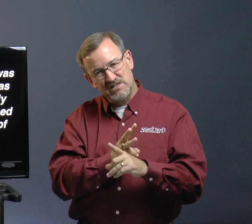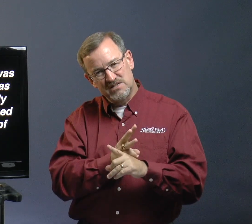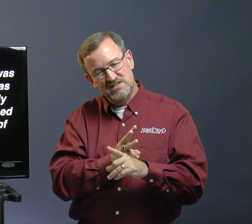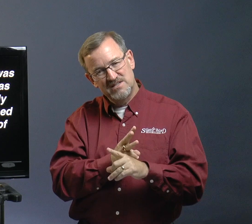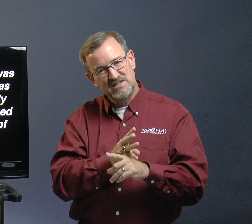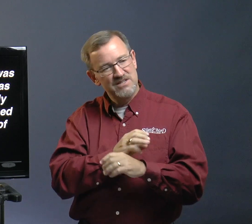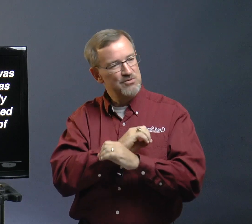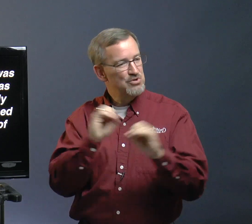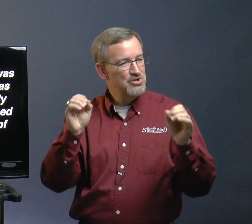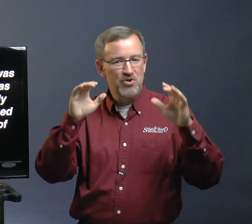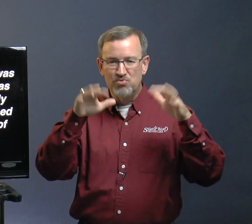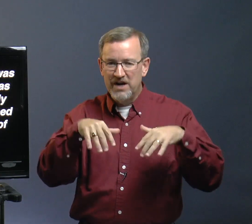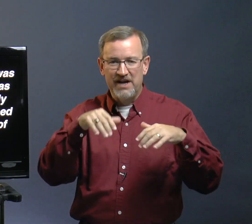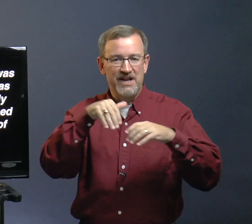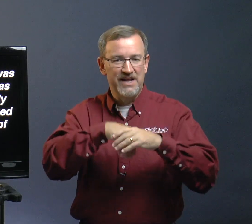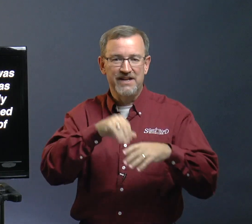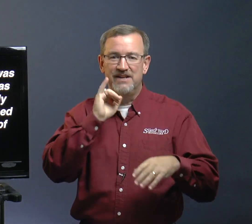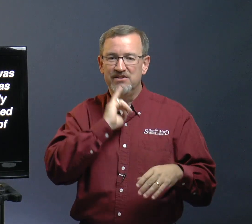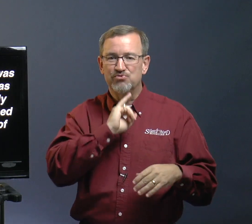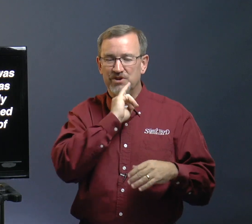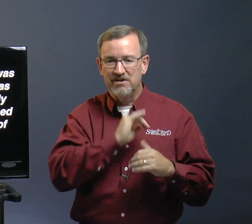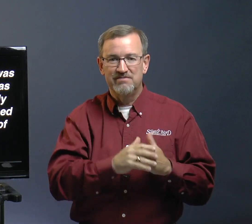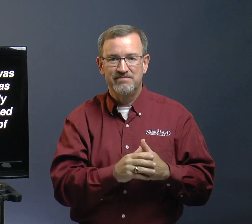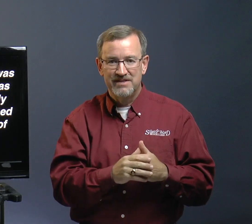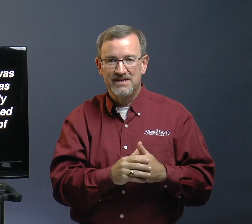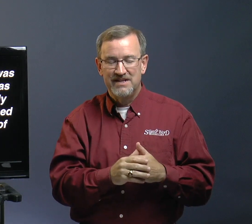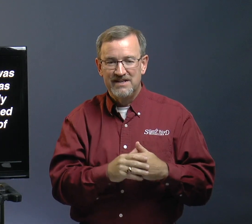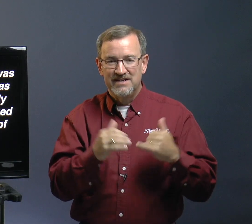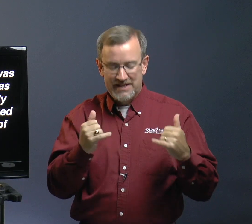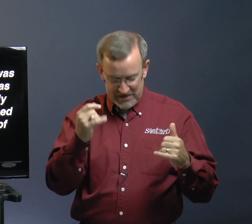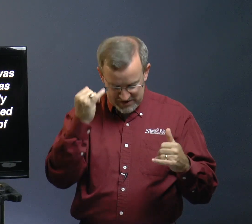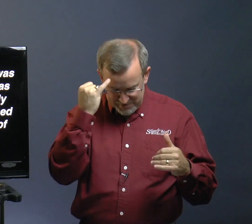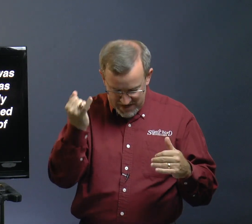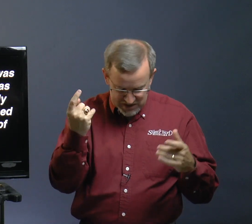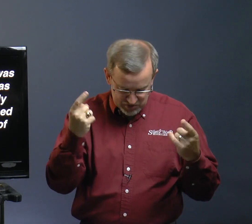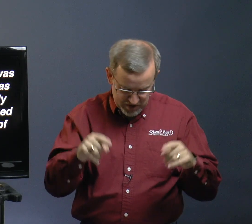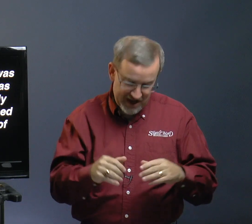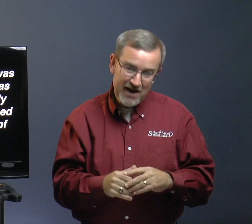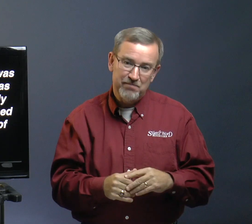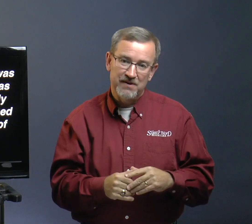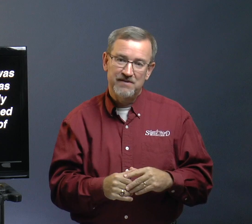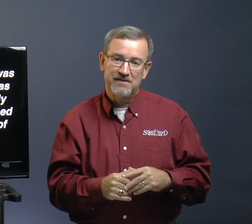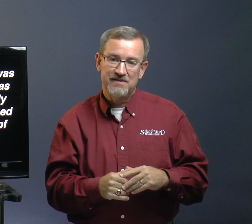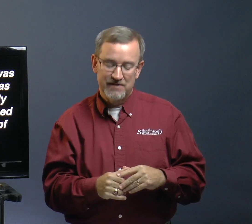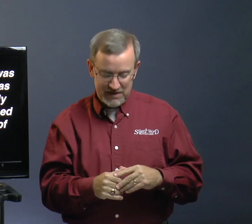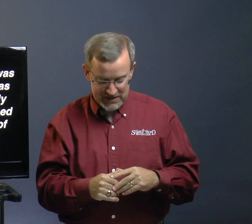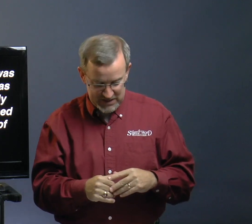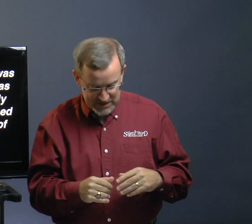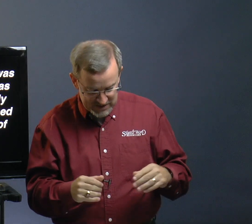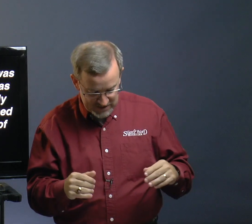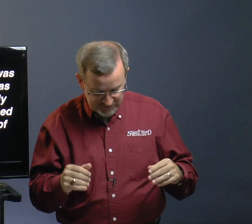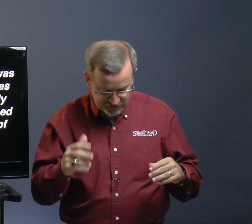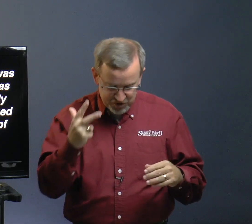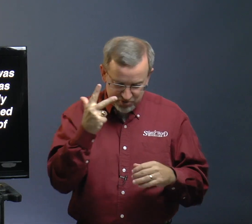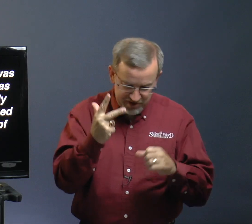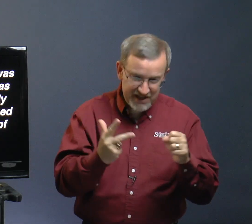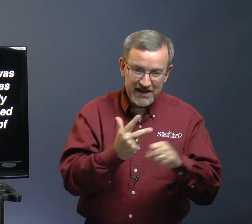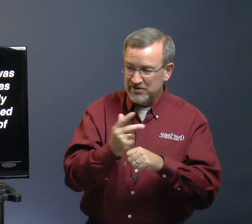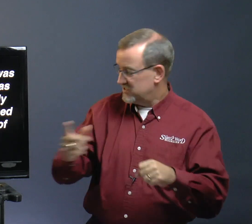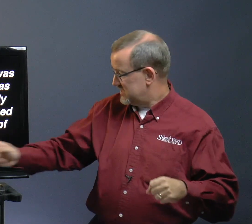3 years and 6 months, there was no rain in Israel. Now, imagine what happened. For 3 years, it